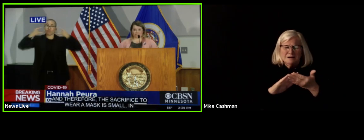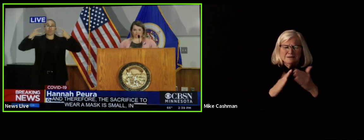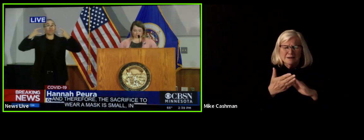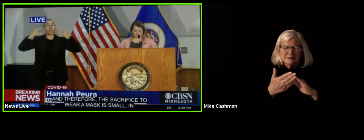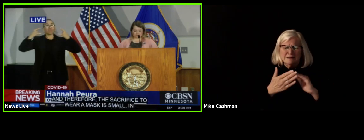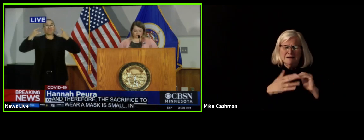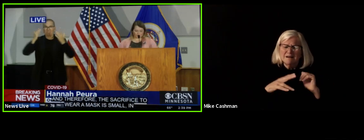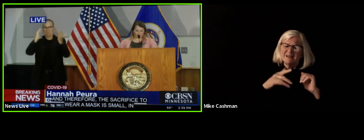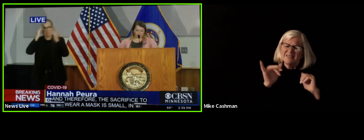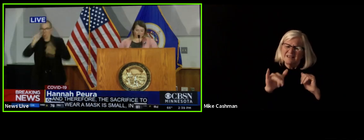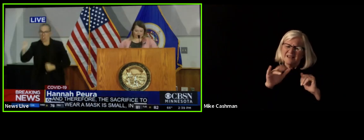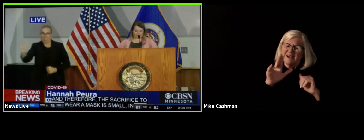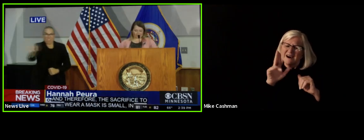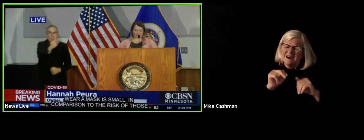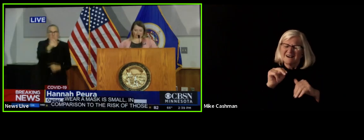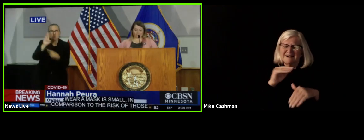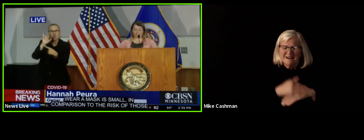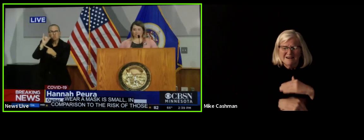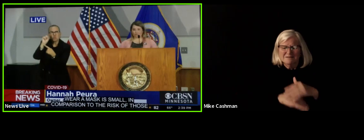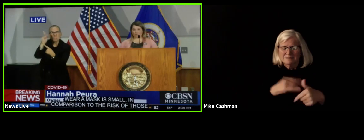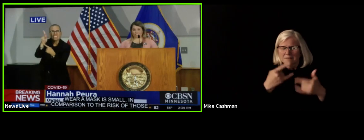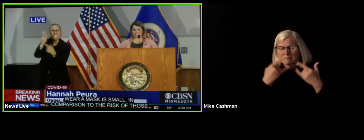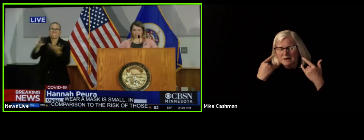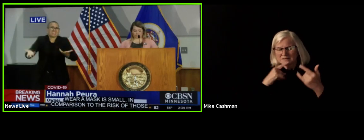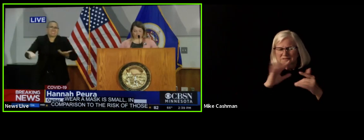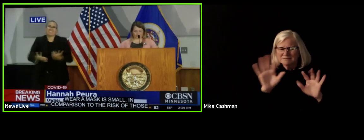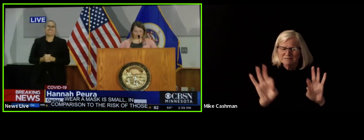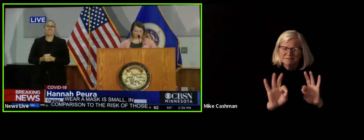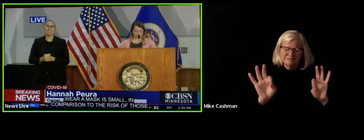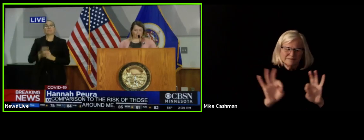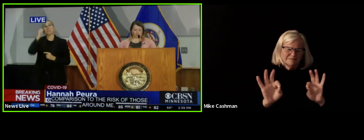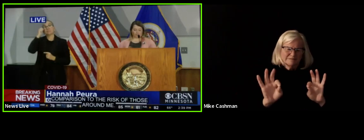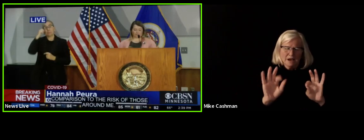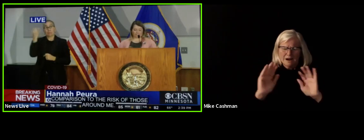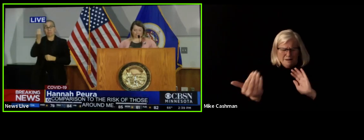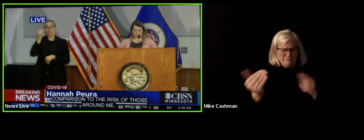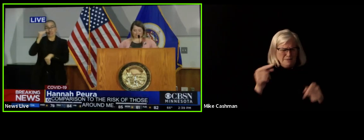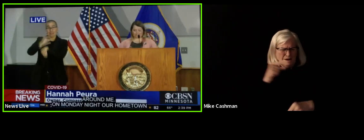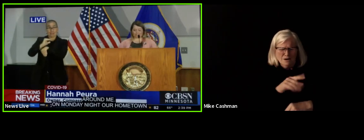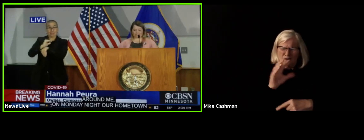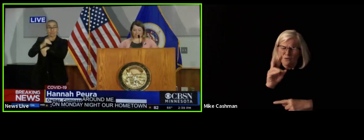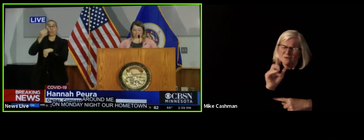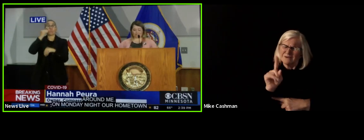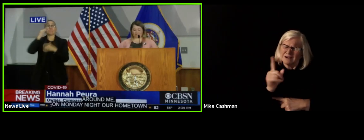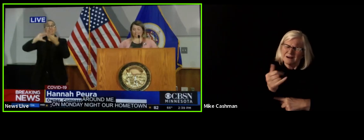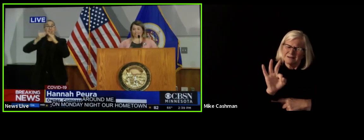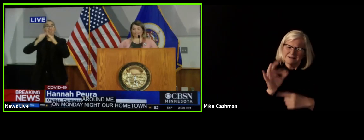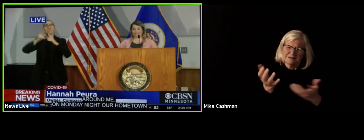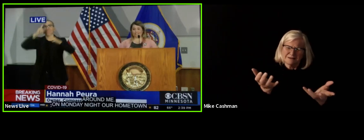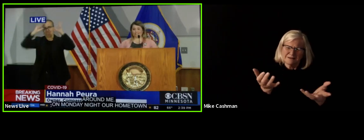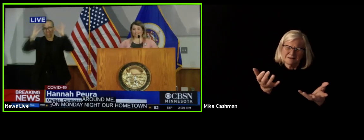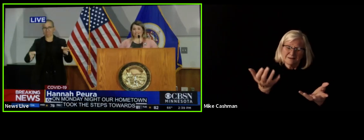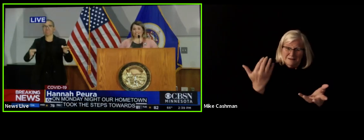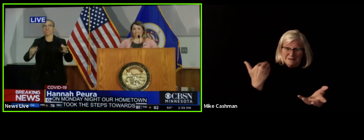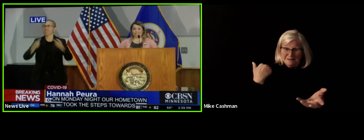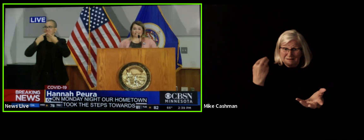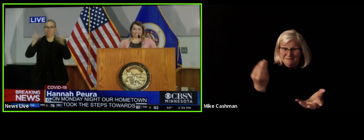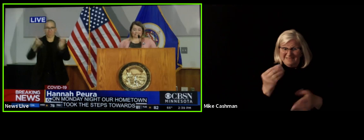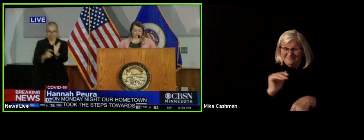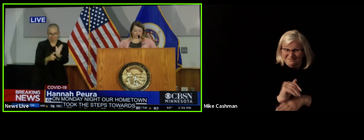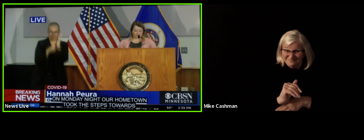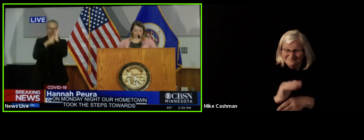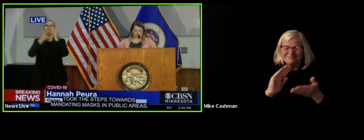me. On Monday night, our hometown of Bemidji took the steps towards mandating masks in public areas. So